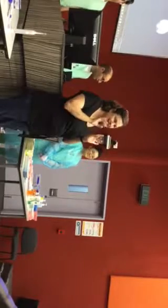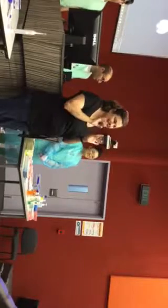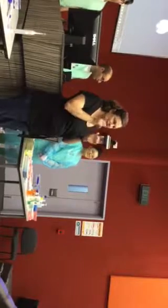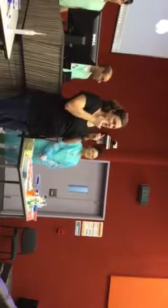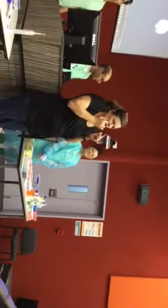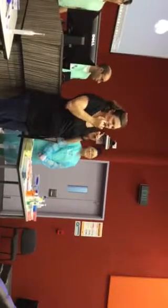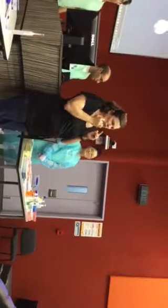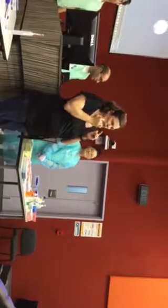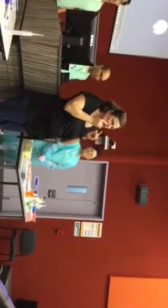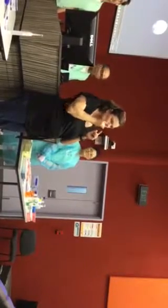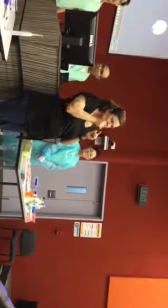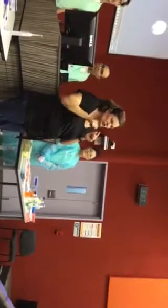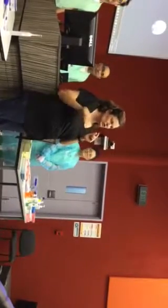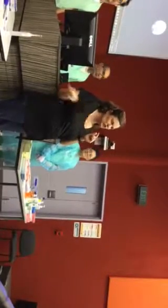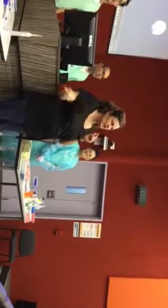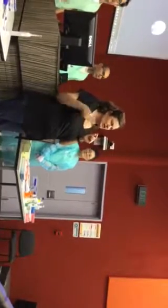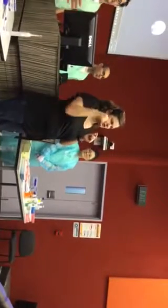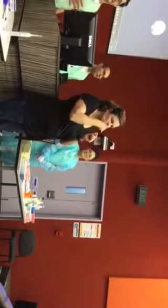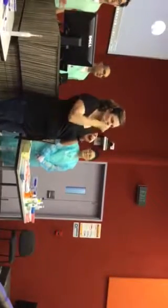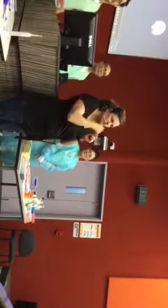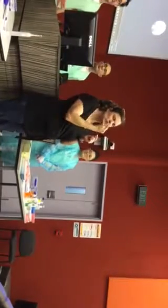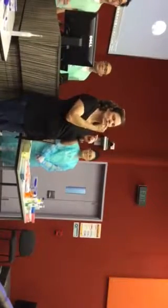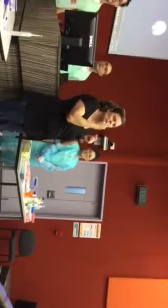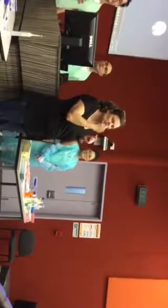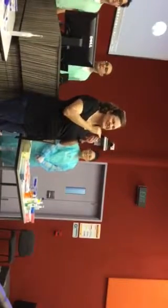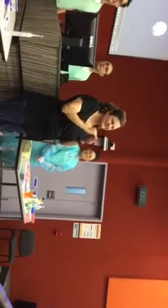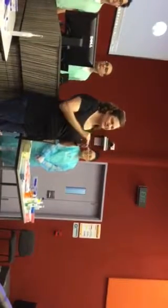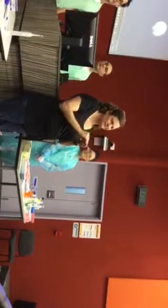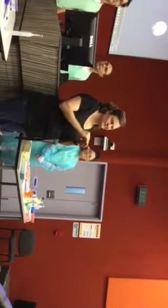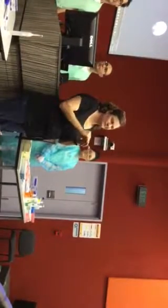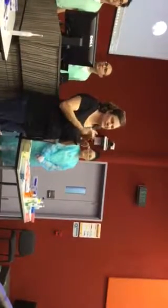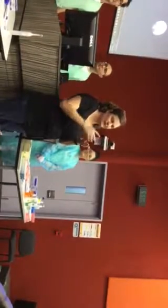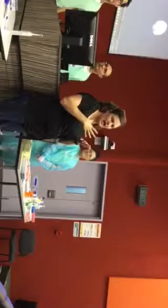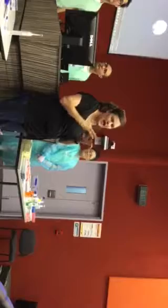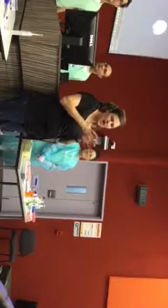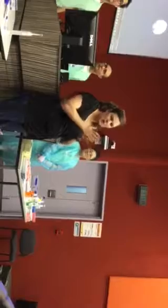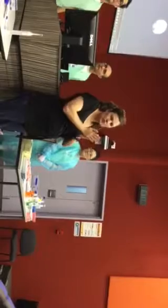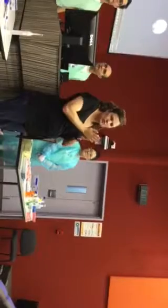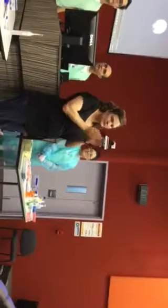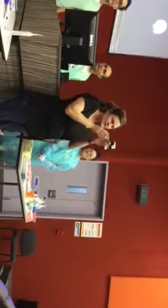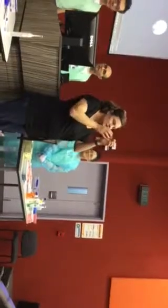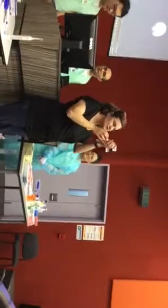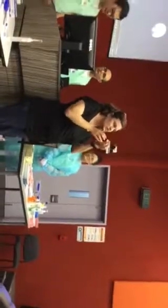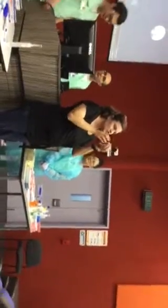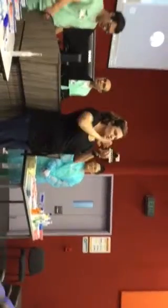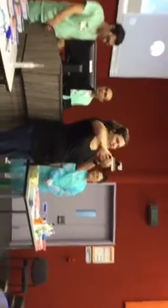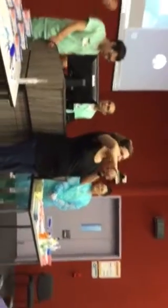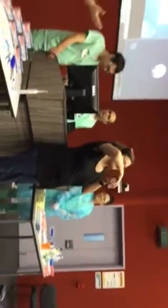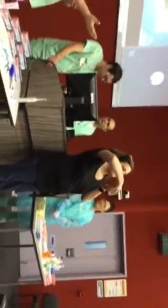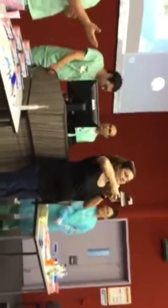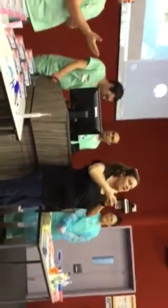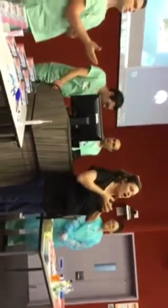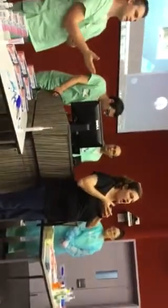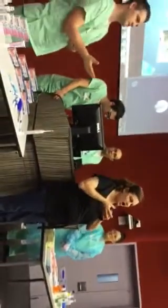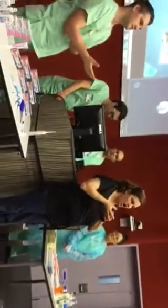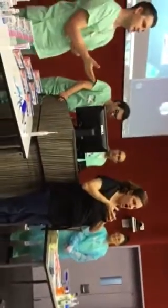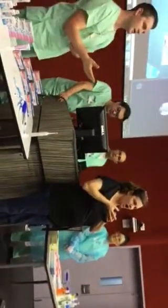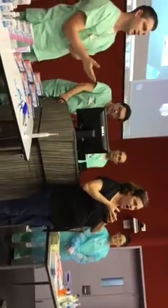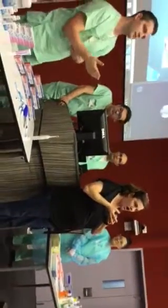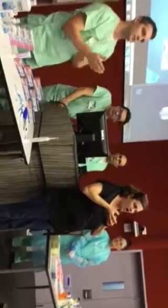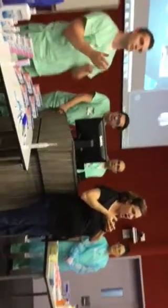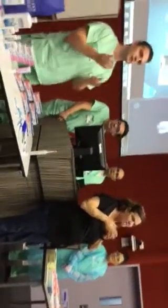this. What this kind of does, in layman's terms, it kind of coats the tooth and stops sensitivity. But for general